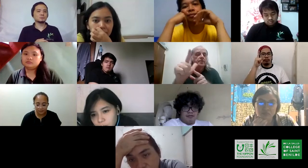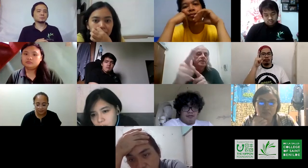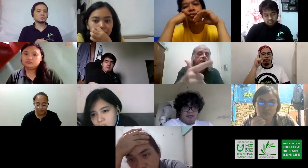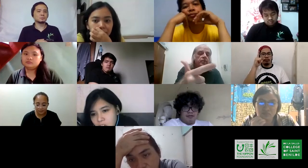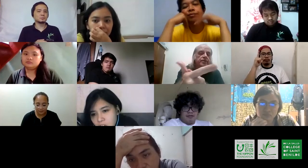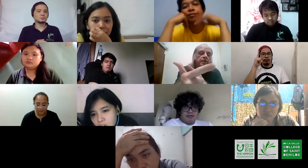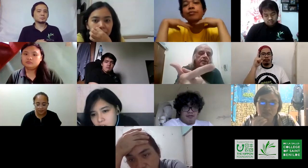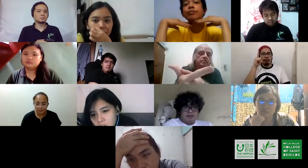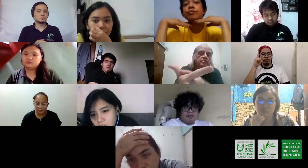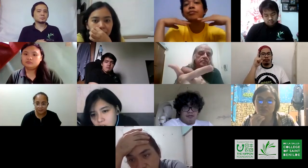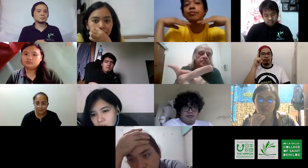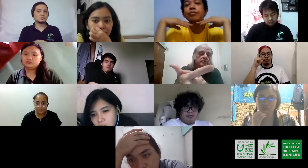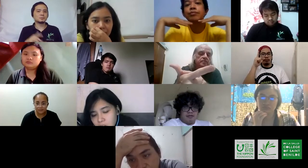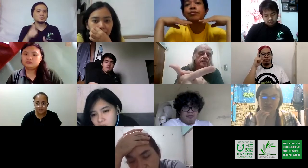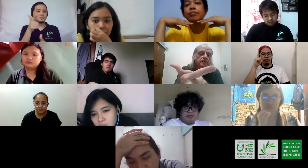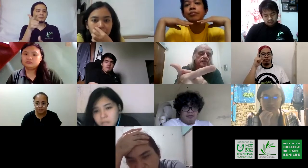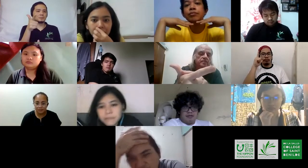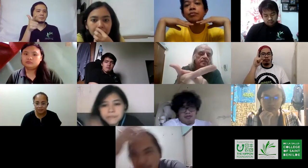Actually with